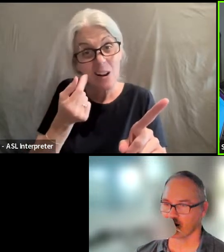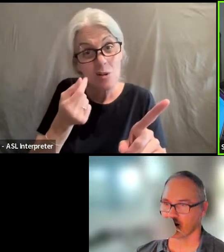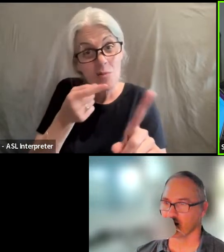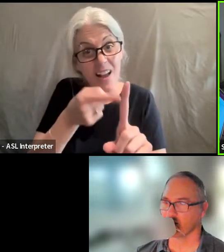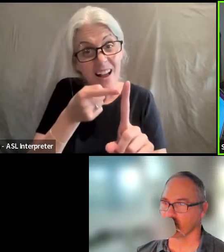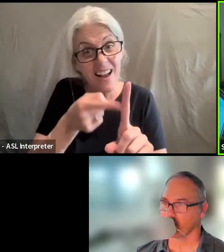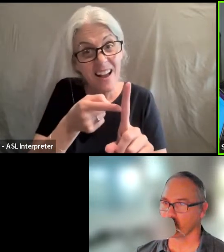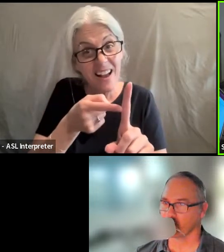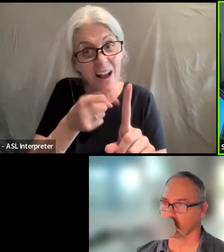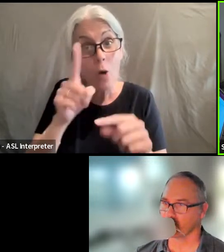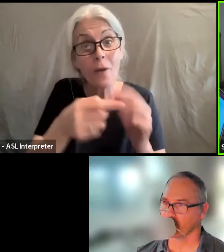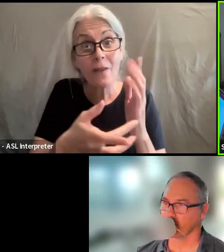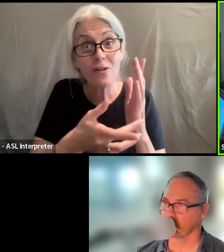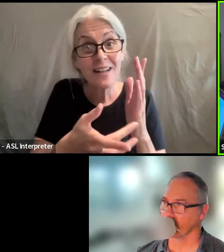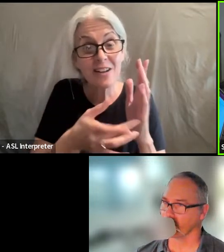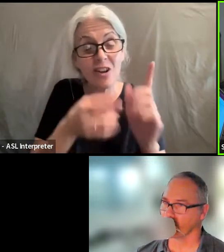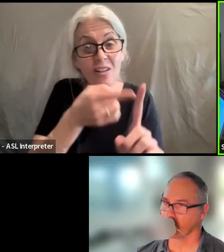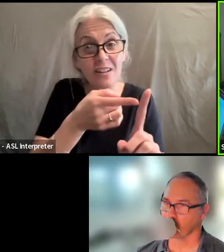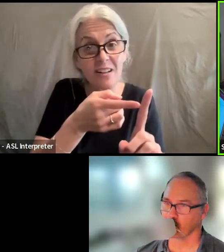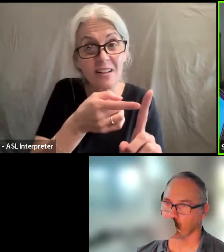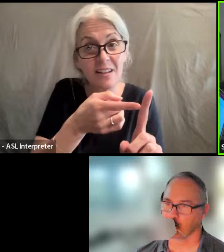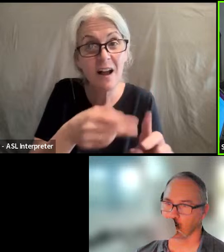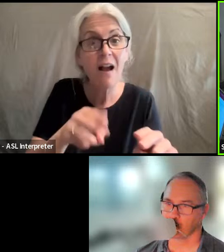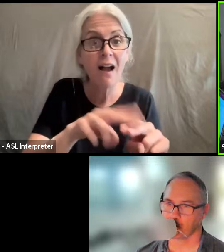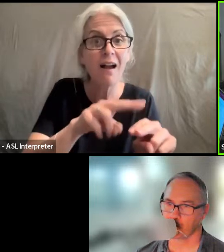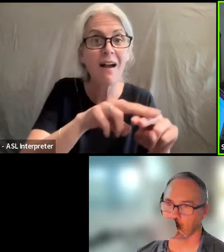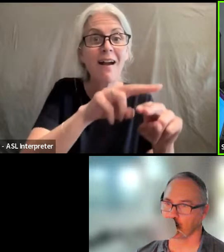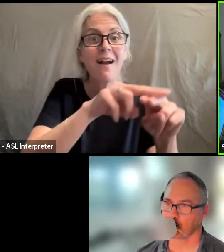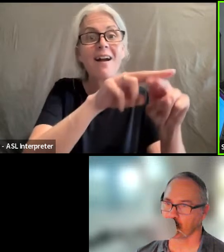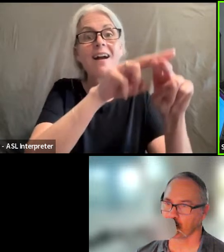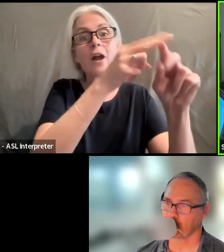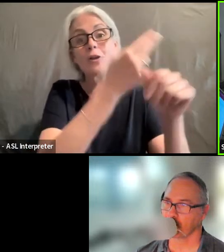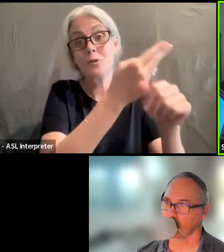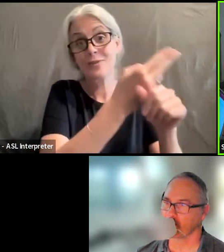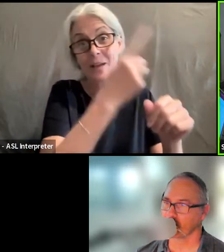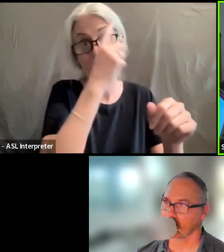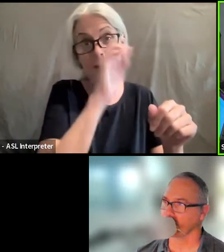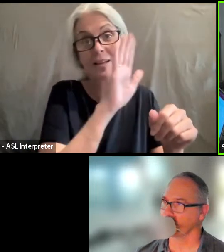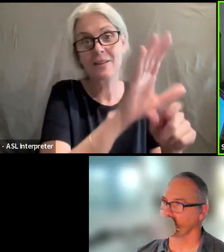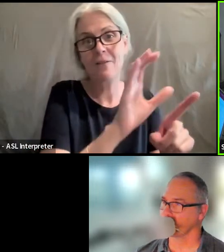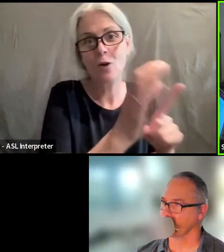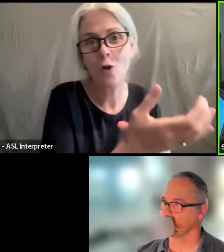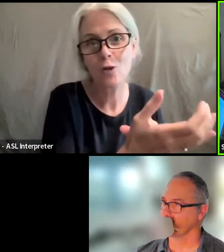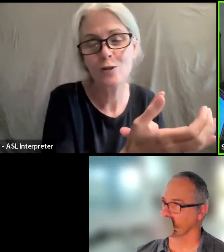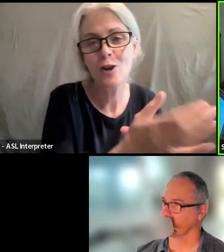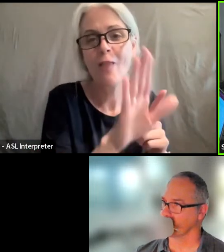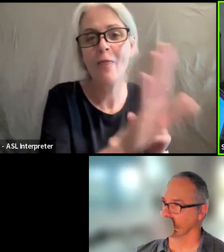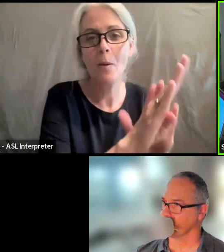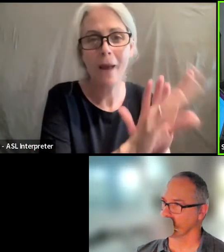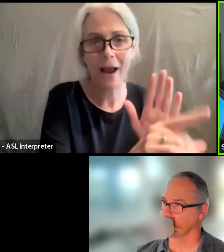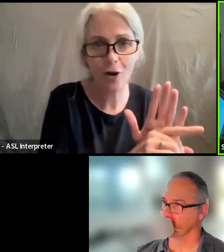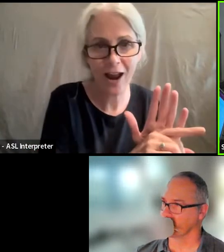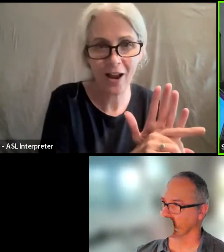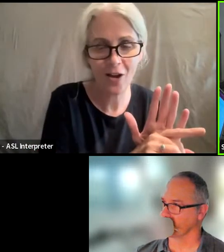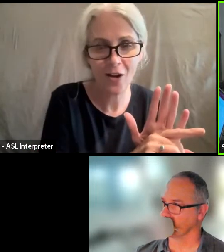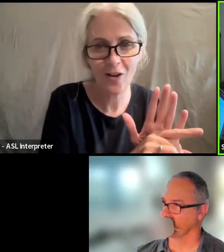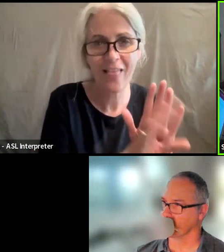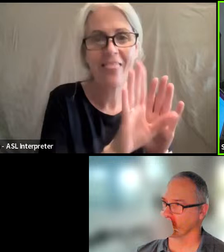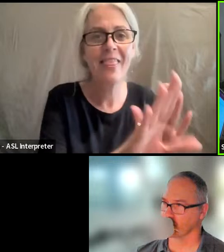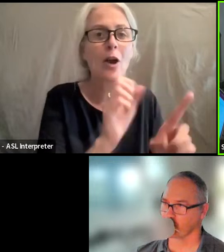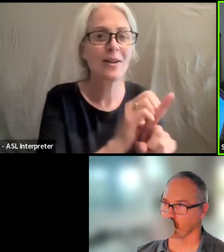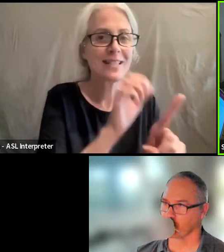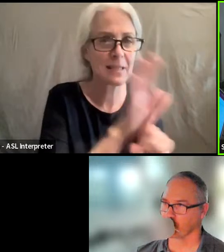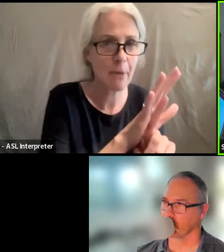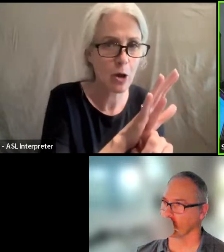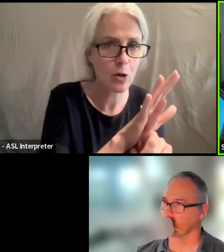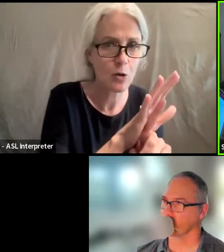every time there's technology, they tend to leverage it because of their culture, their background, their exposure